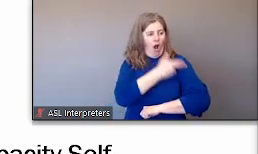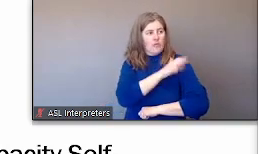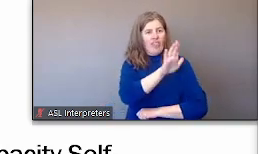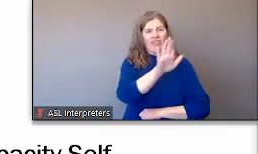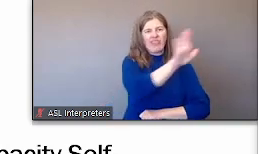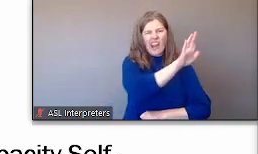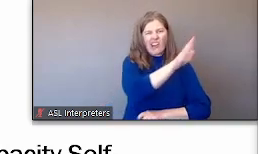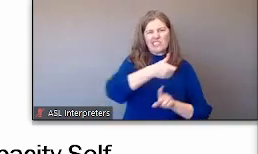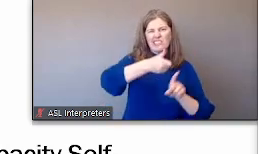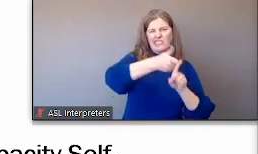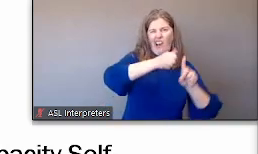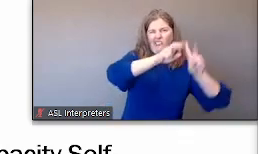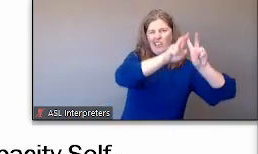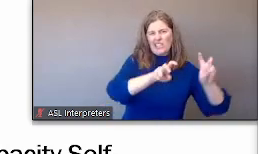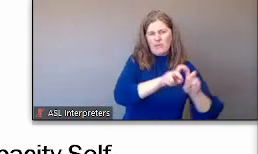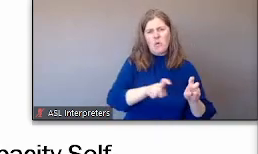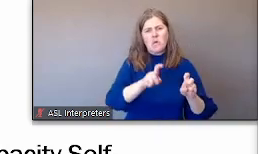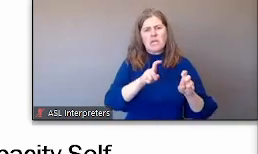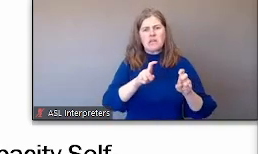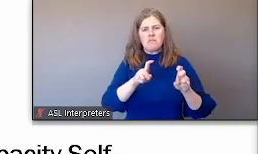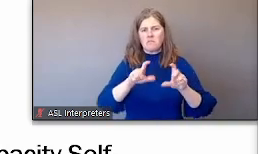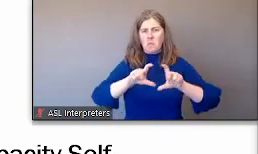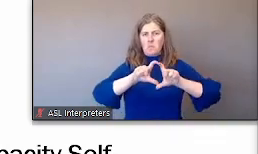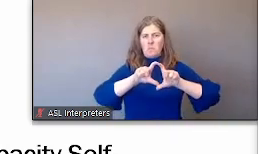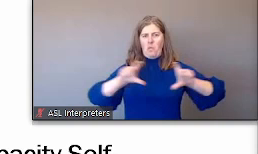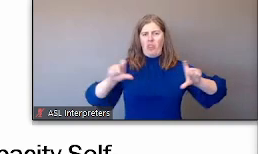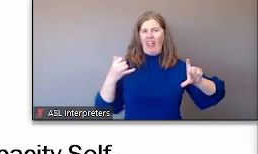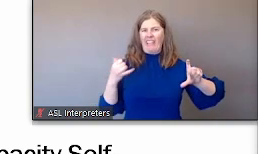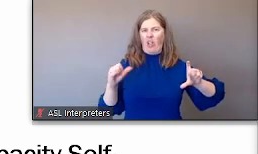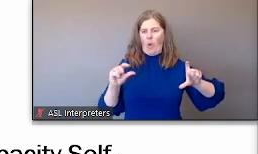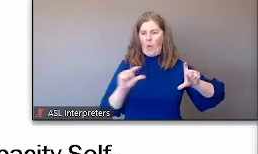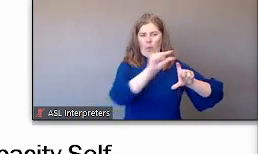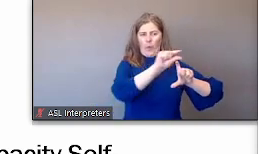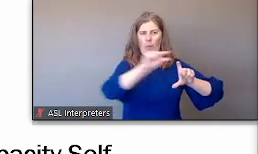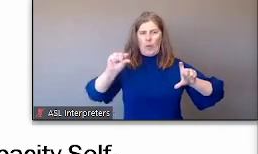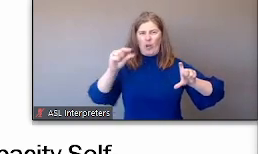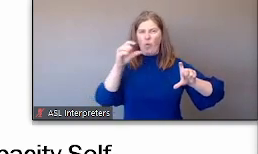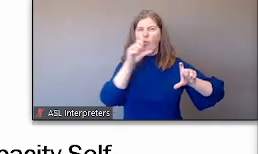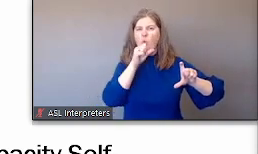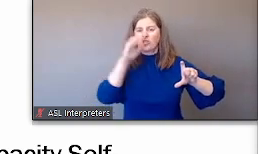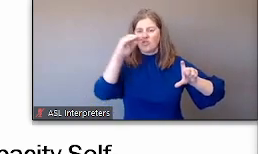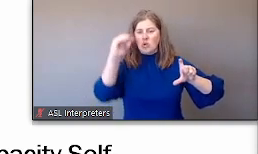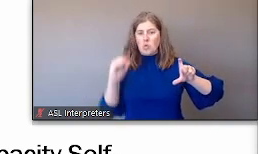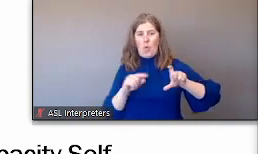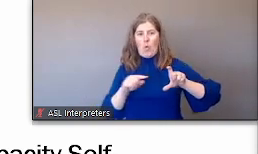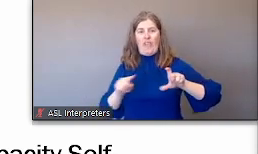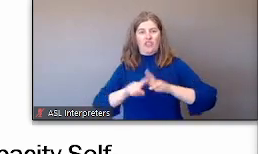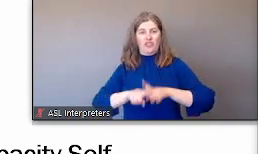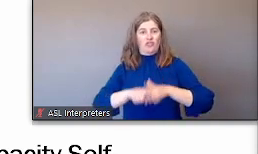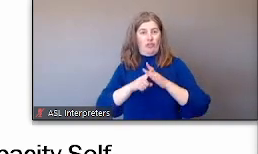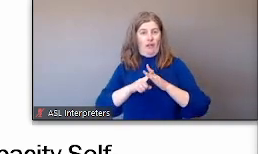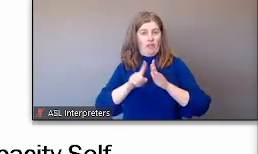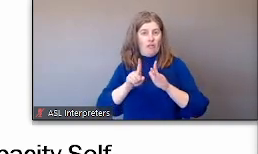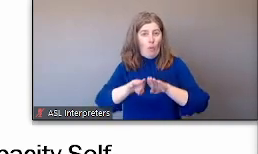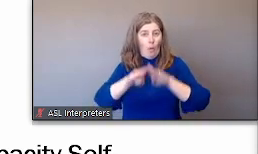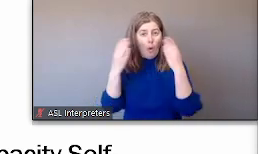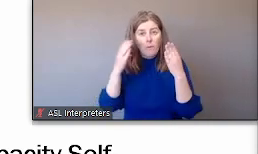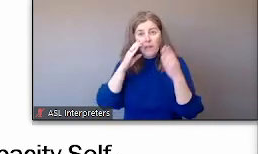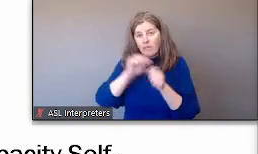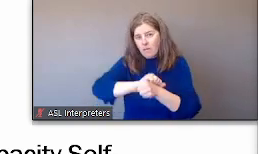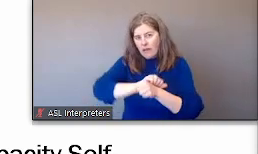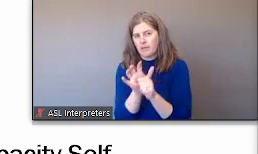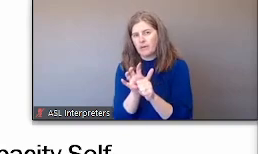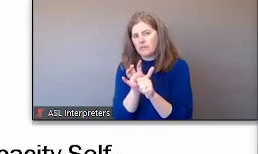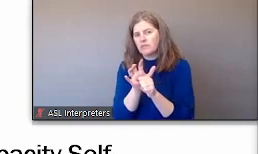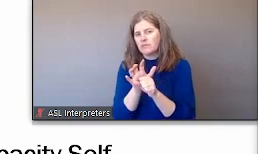borderline now, back down to contingency level 1, which is where we actually started at the very beginning of the pandemic. This graph doesn't